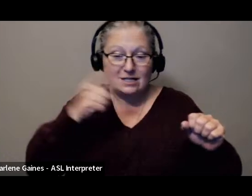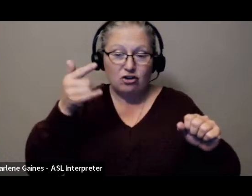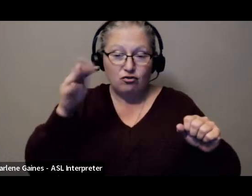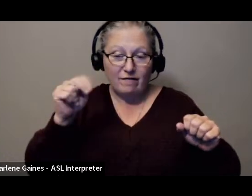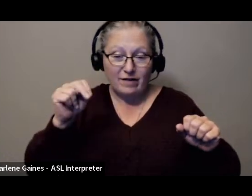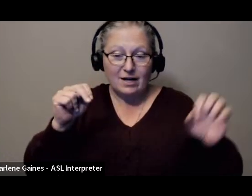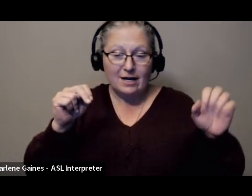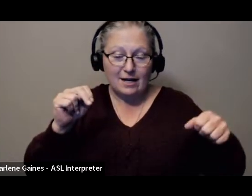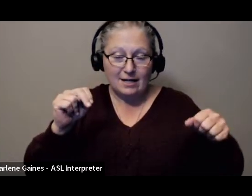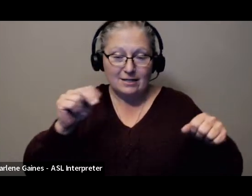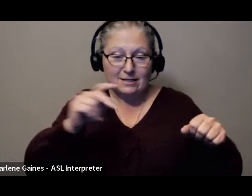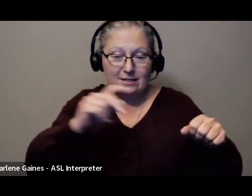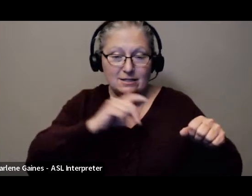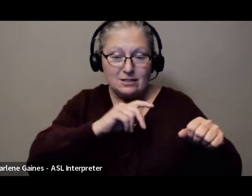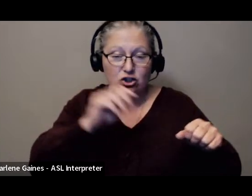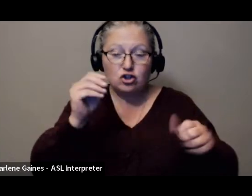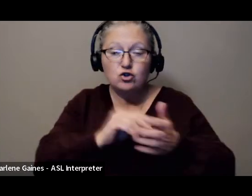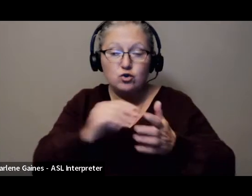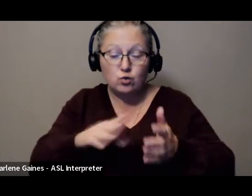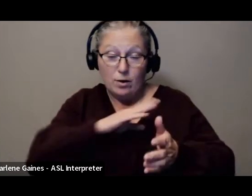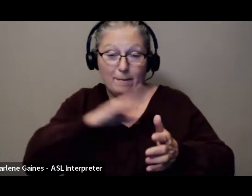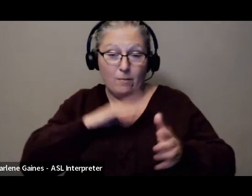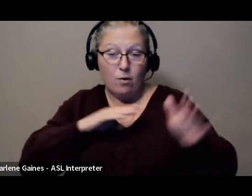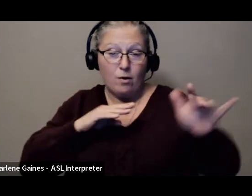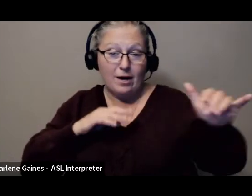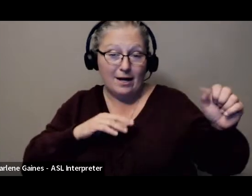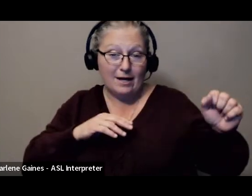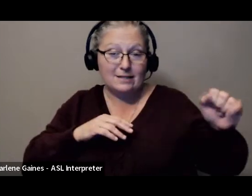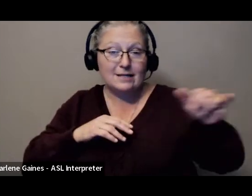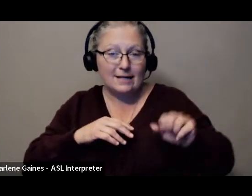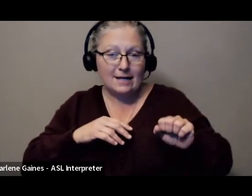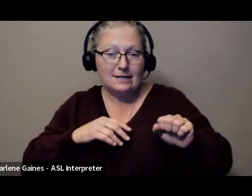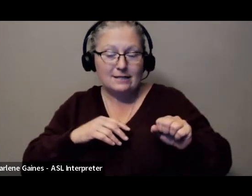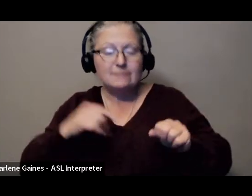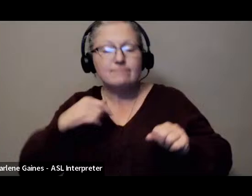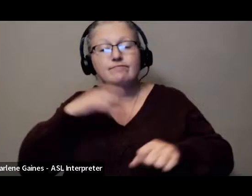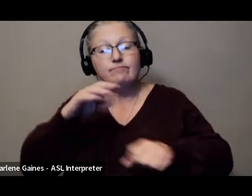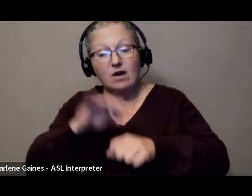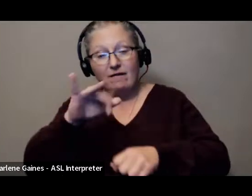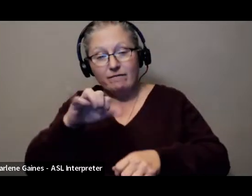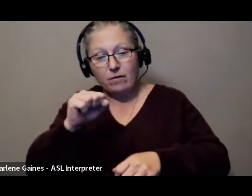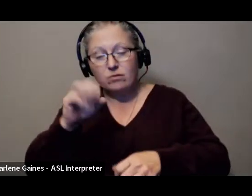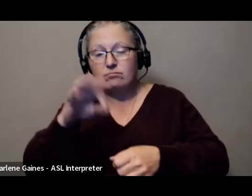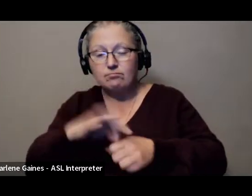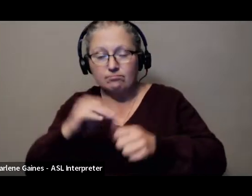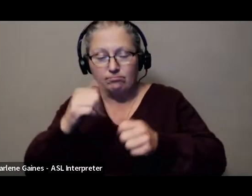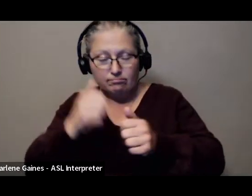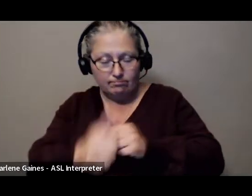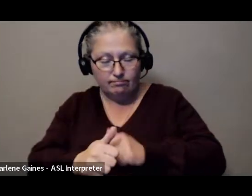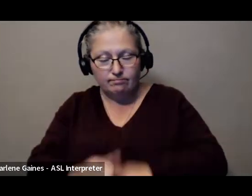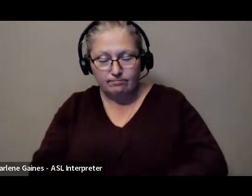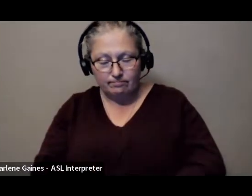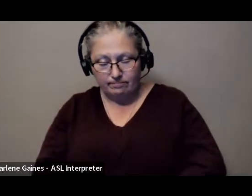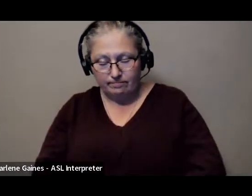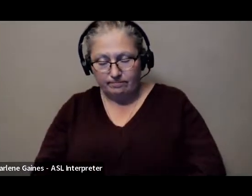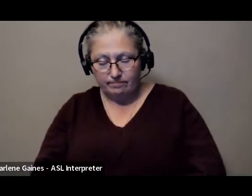Griffin, Yes. student board, Yes. Yes. and I vote yes. Motion carries.